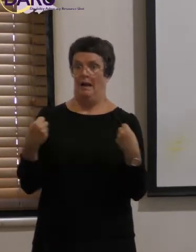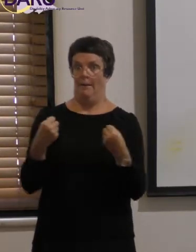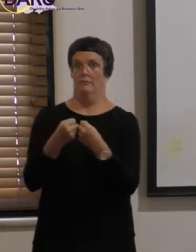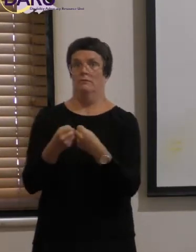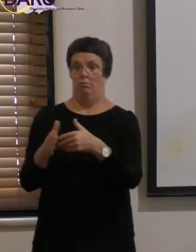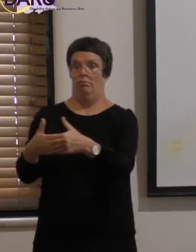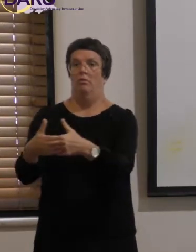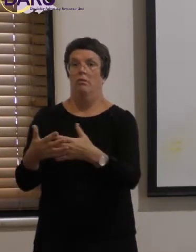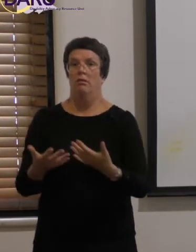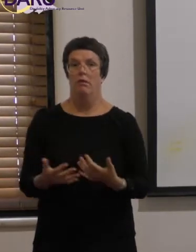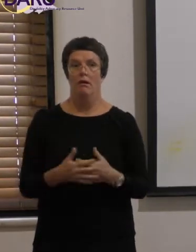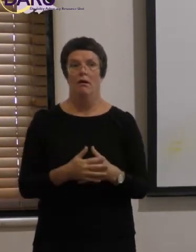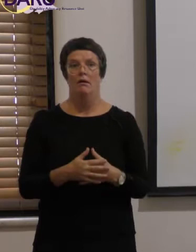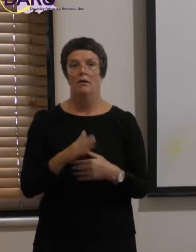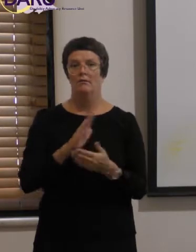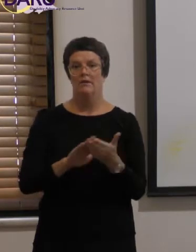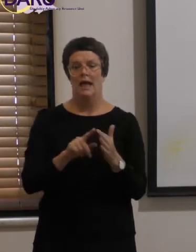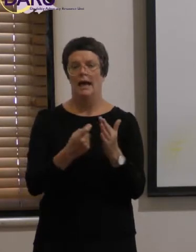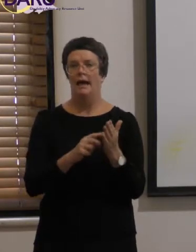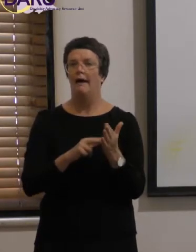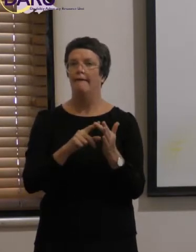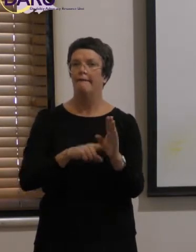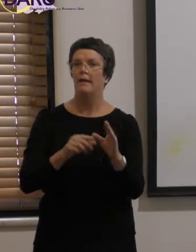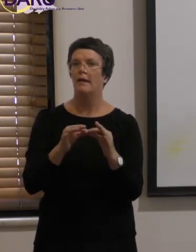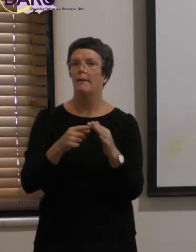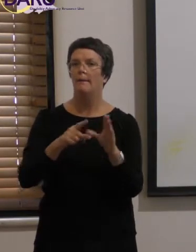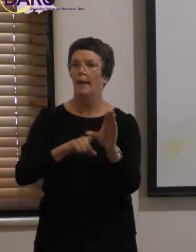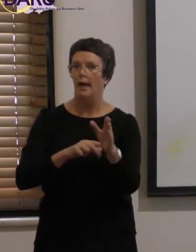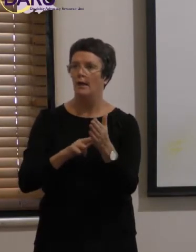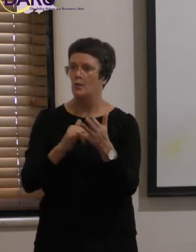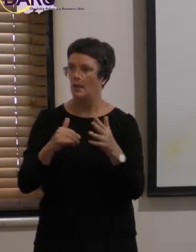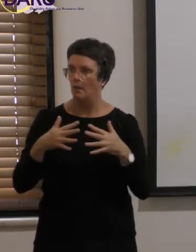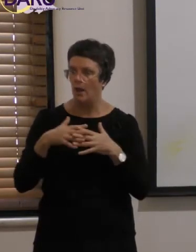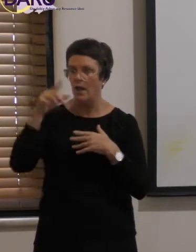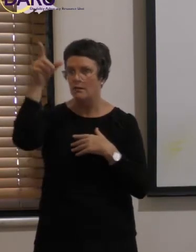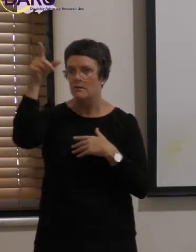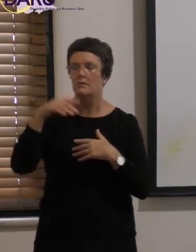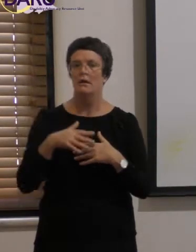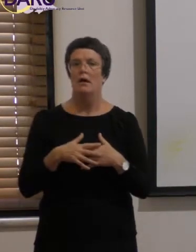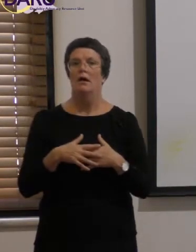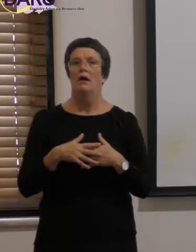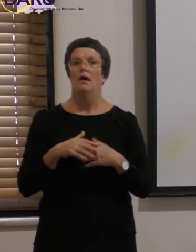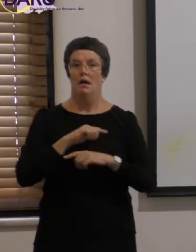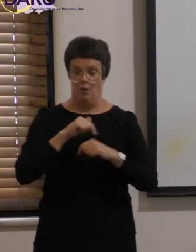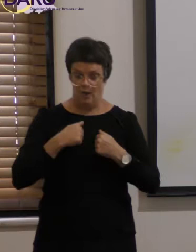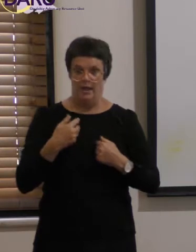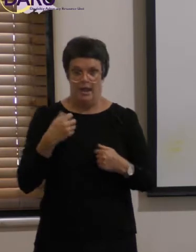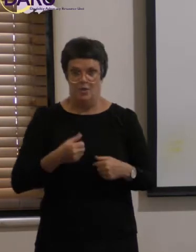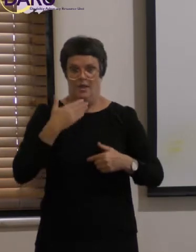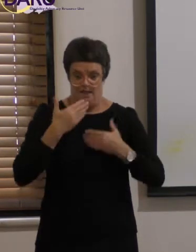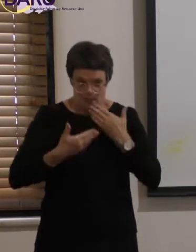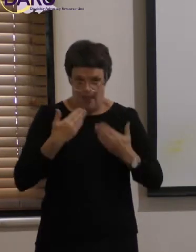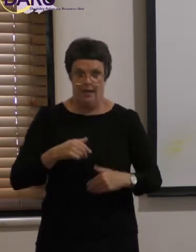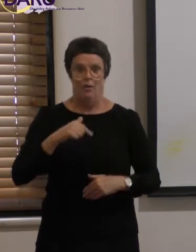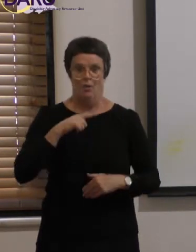have to do interviews, and I've done a lot of interviews, and Leah can talk to this as well, but where you have to explain, well, why it's not okay